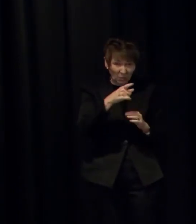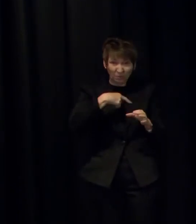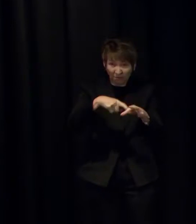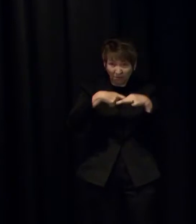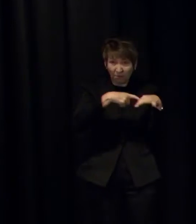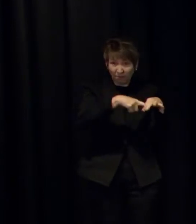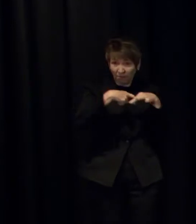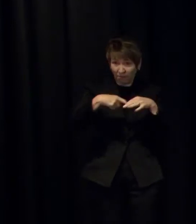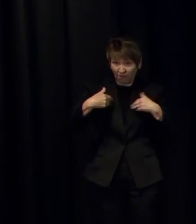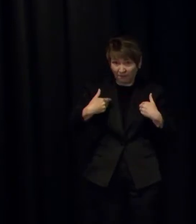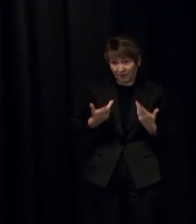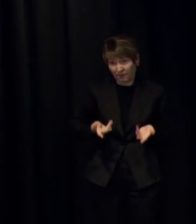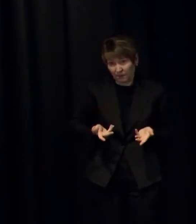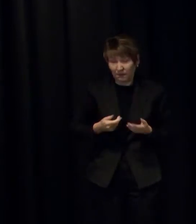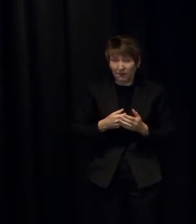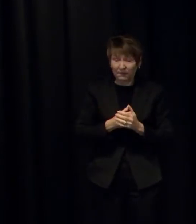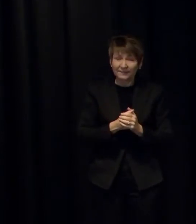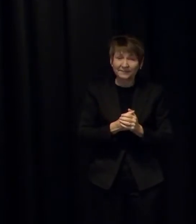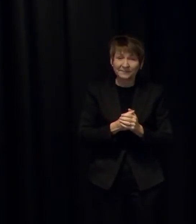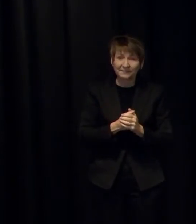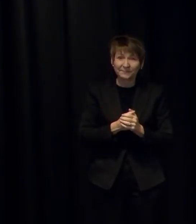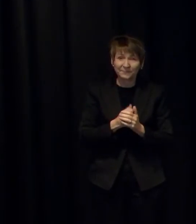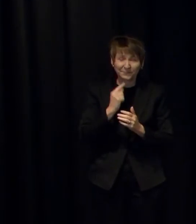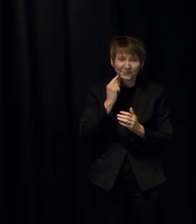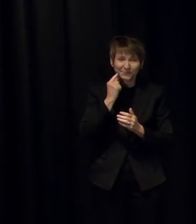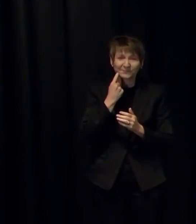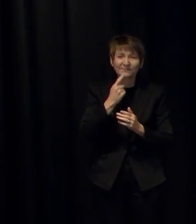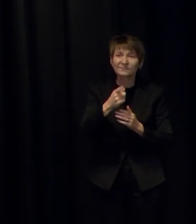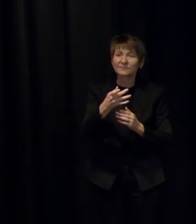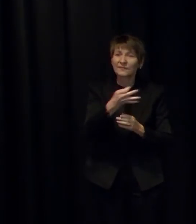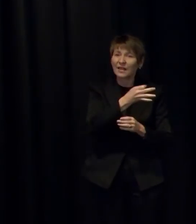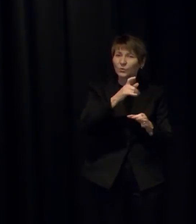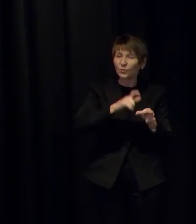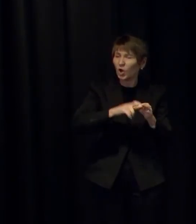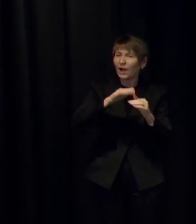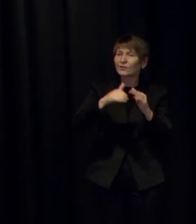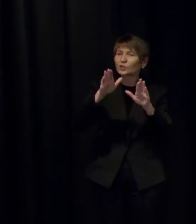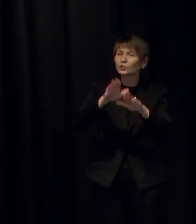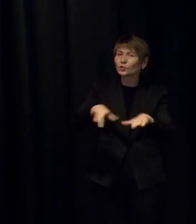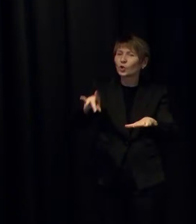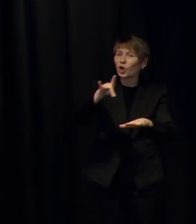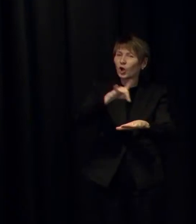can better cope with adult patients. Do you support that plan? Do you have concerns? I